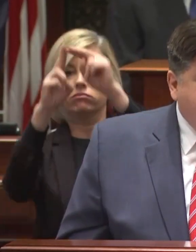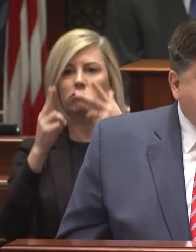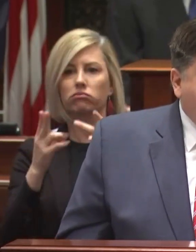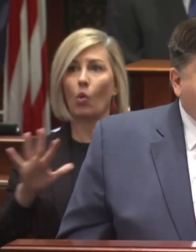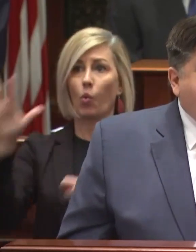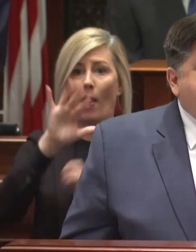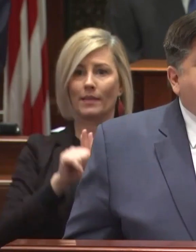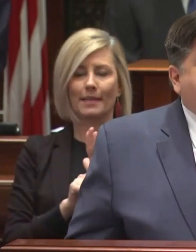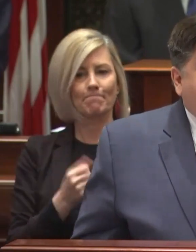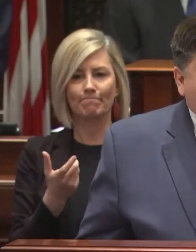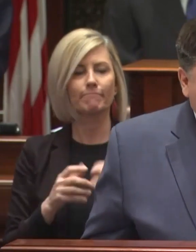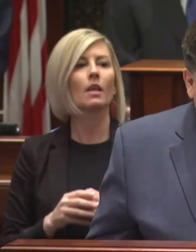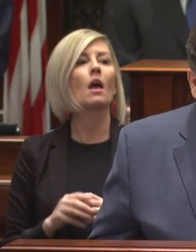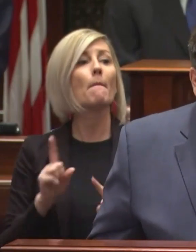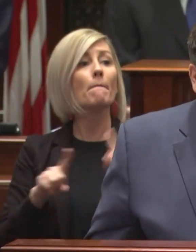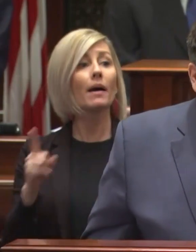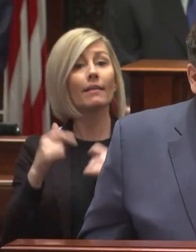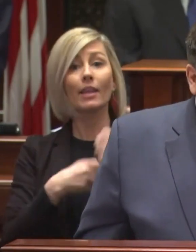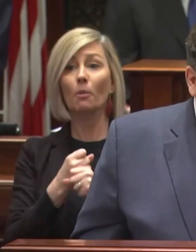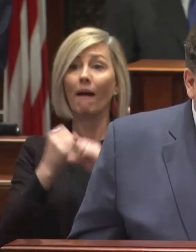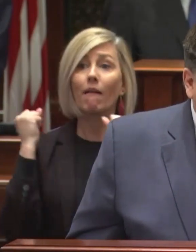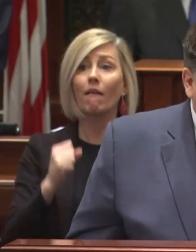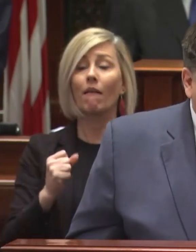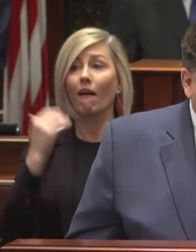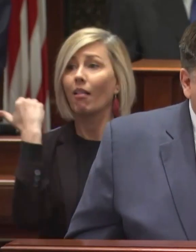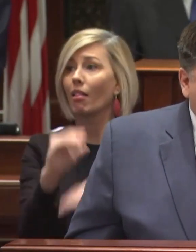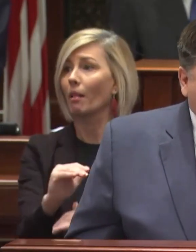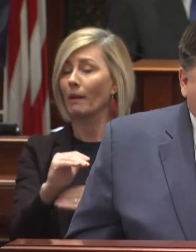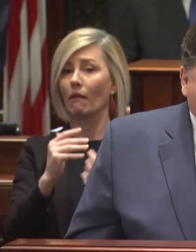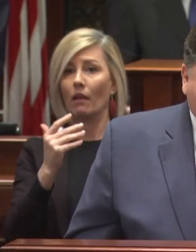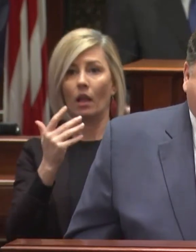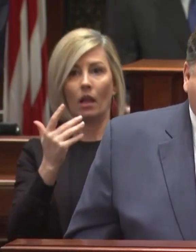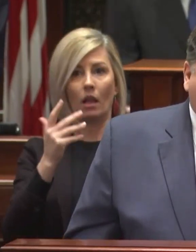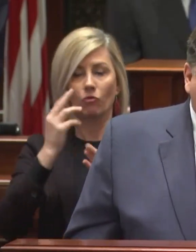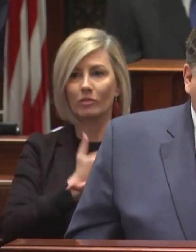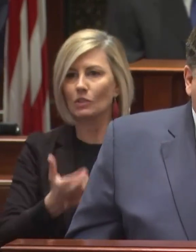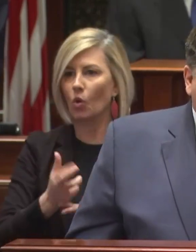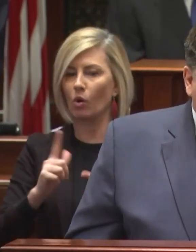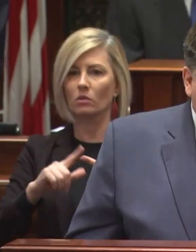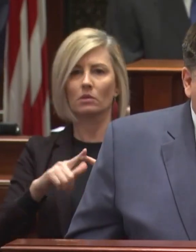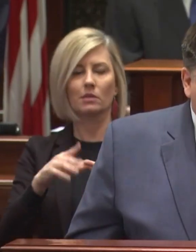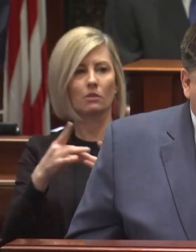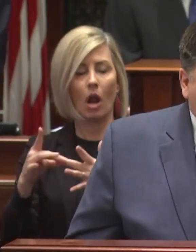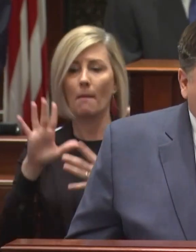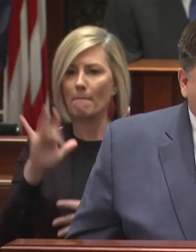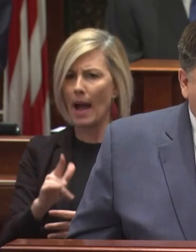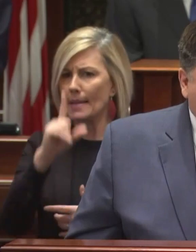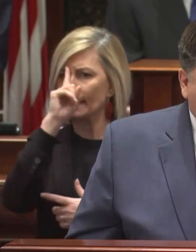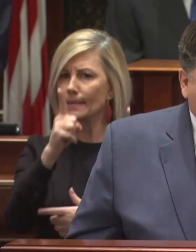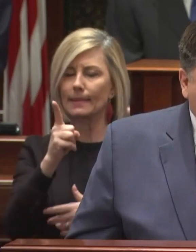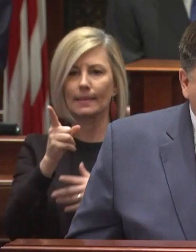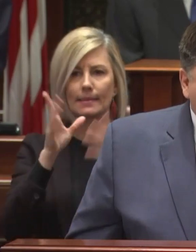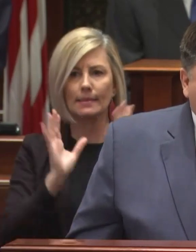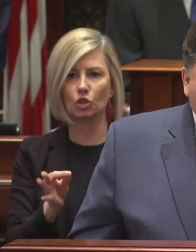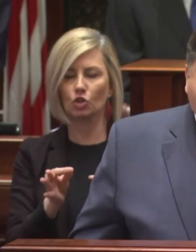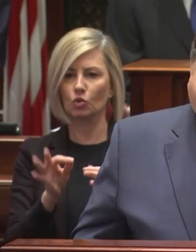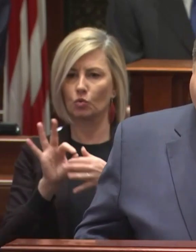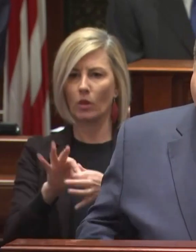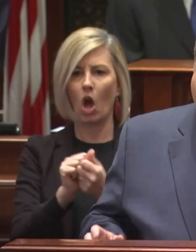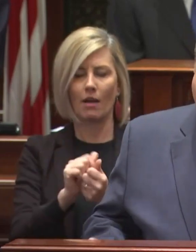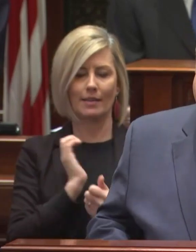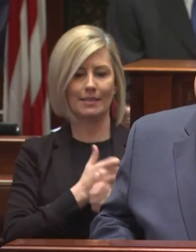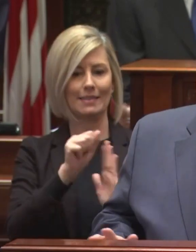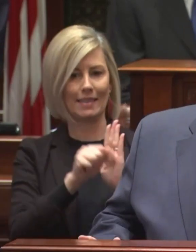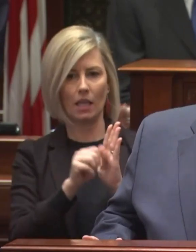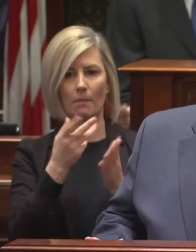state. But in a year dominated by limited resources and guided by prudent decisions about our state budget, this is